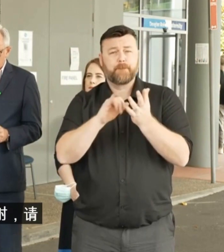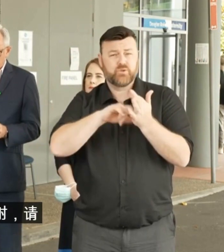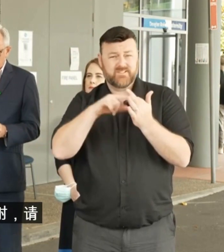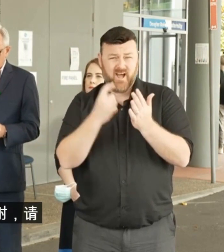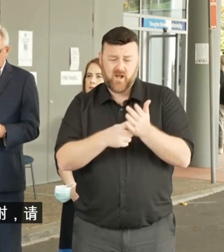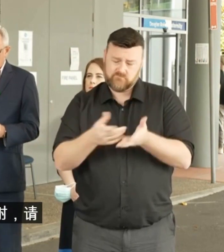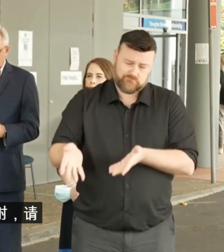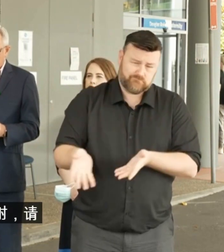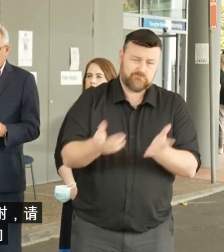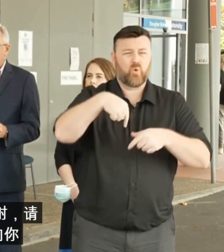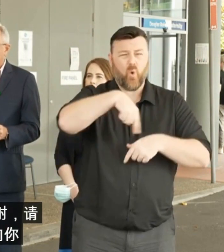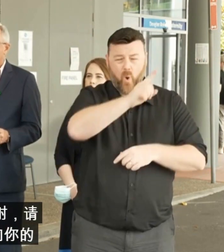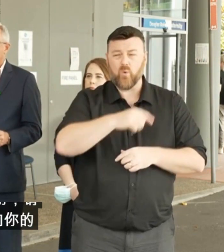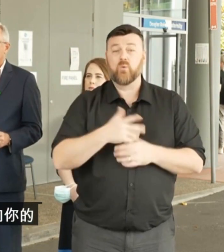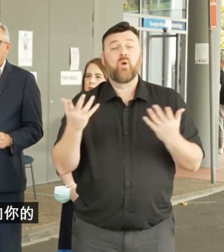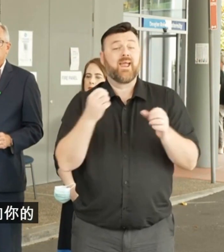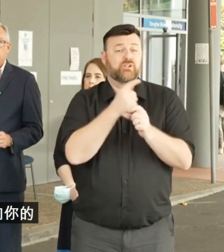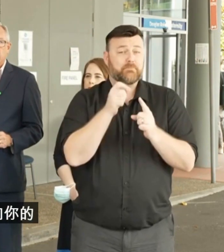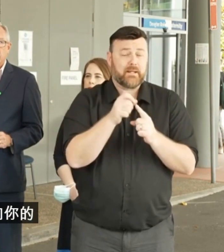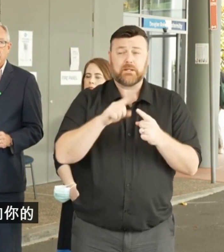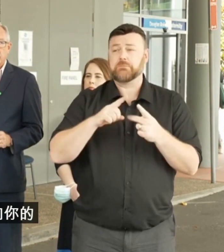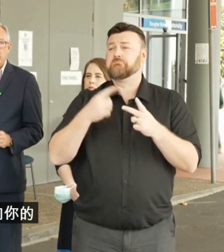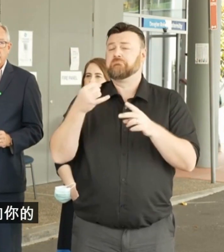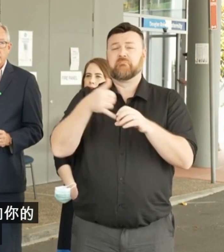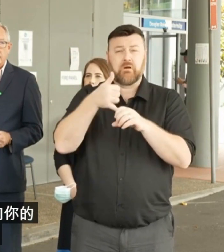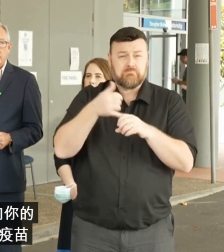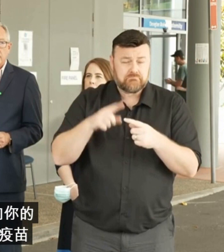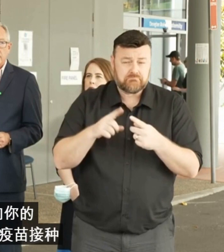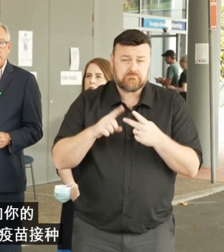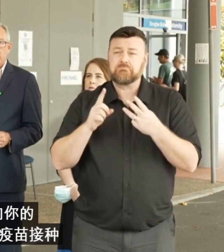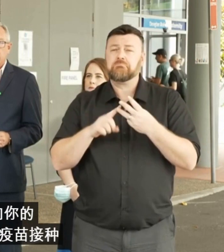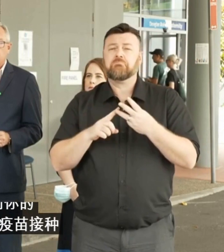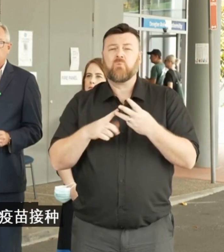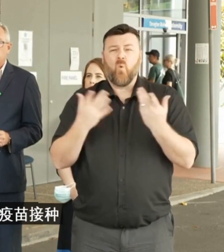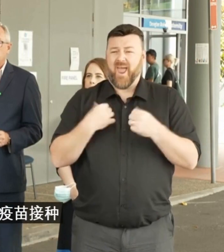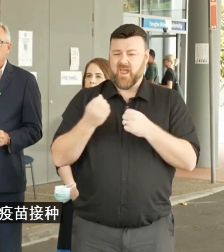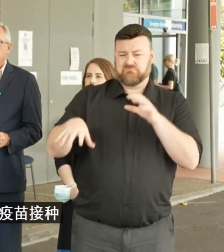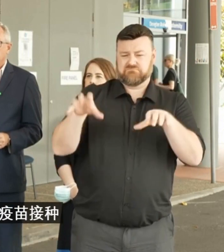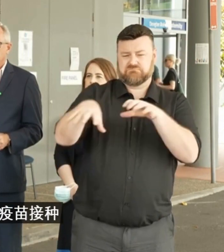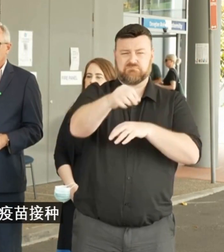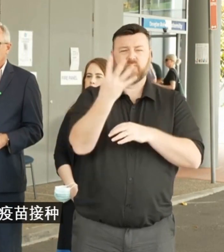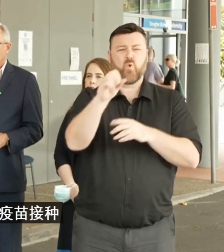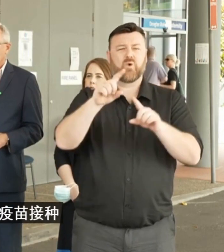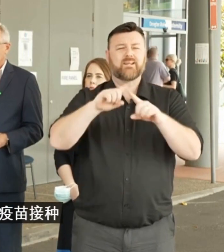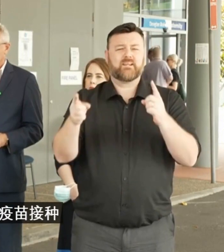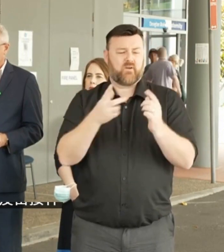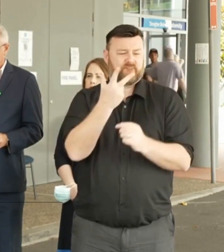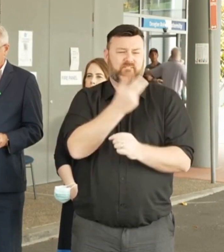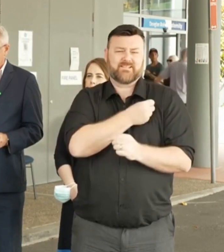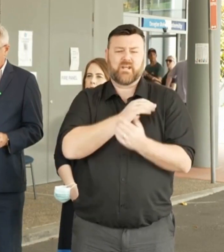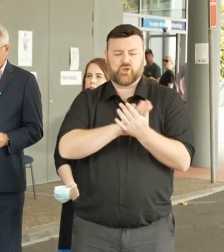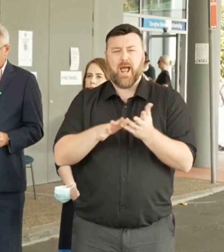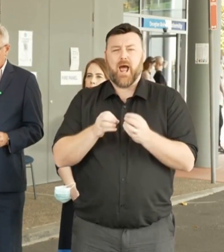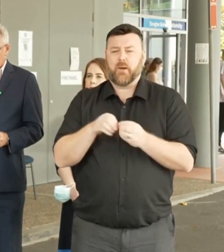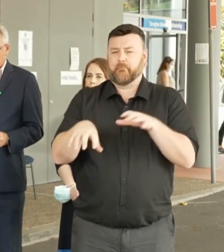and do so. You can do that to your GP, your pharmacist, or at close to 40 vaccination hubs right across the state, just like this